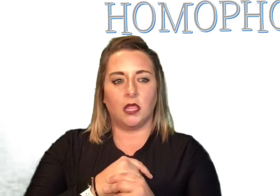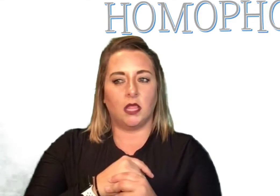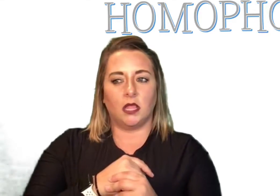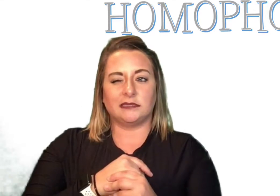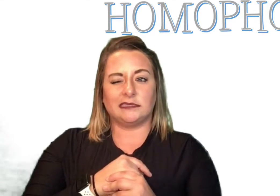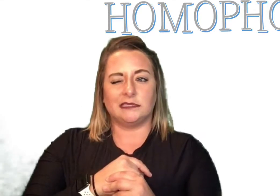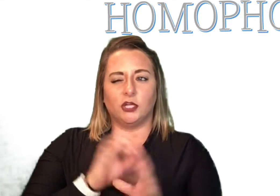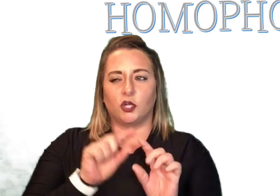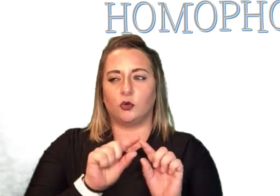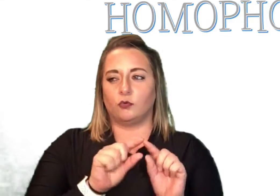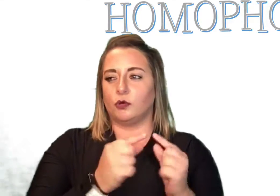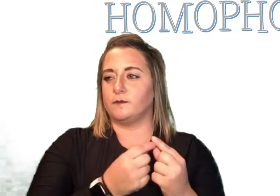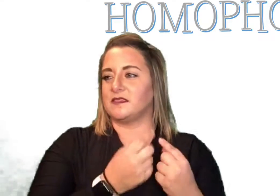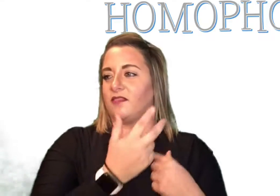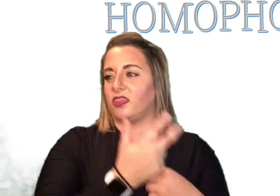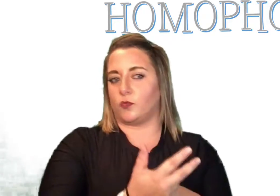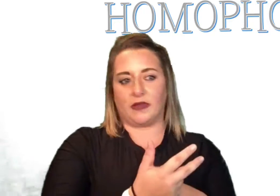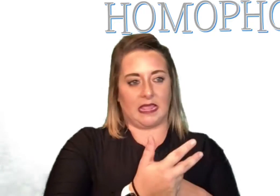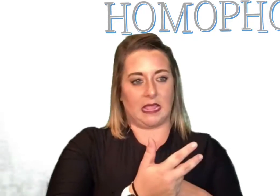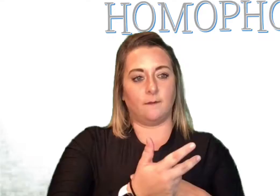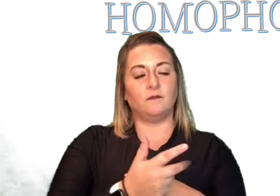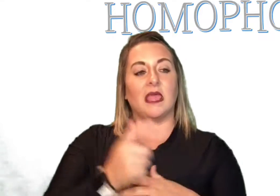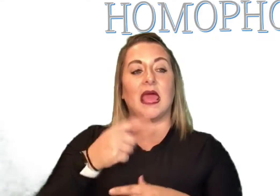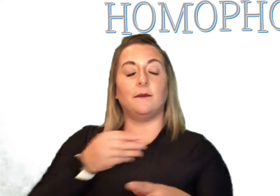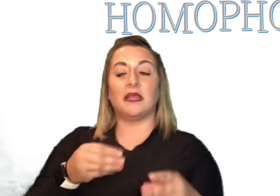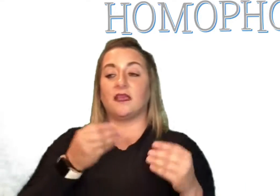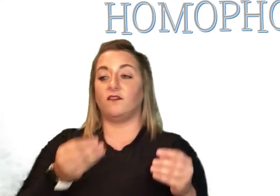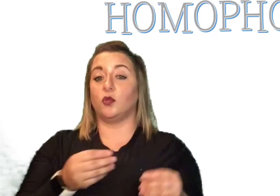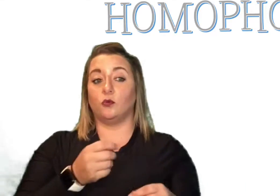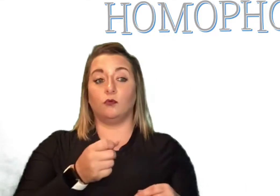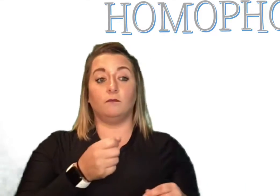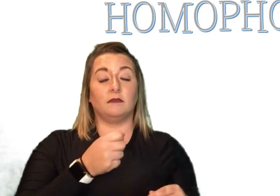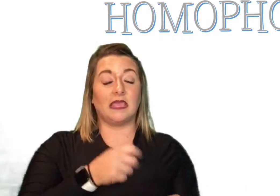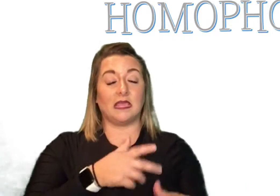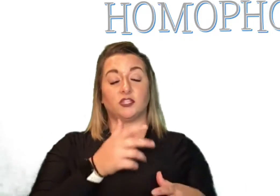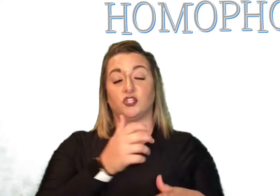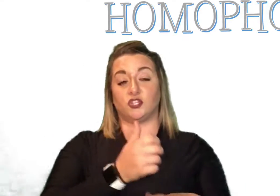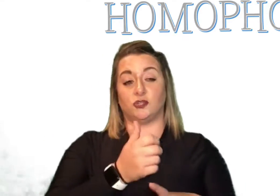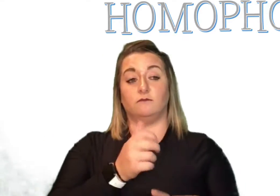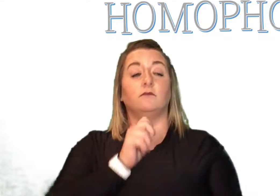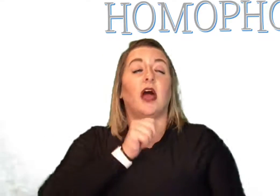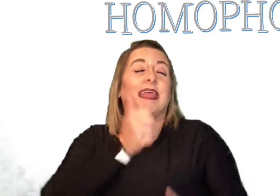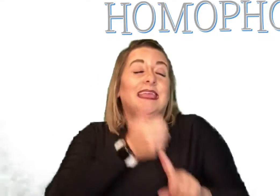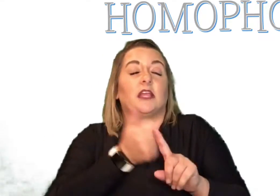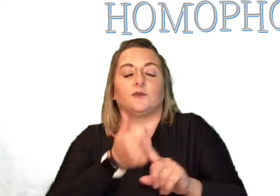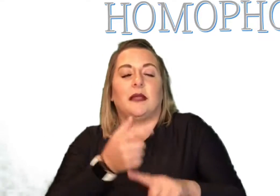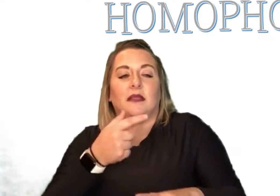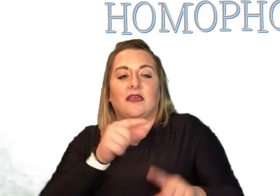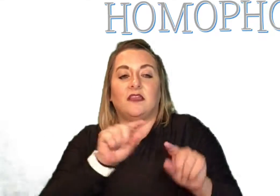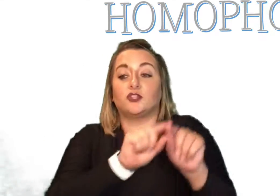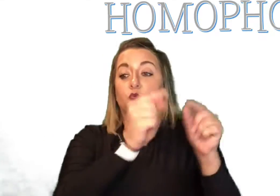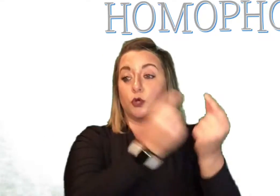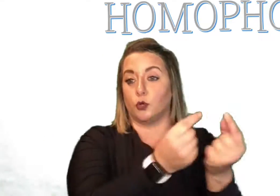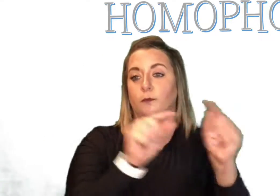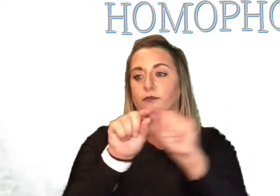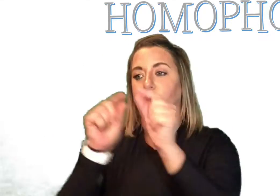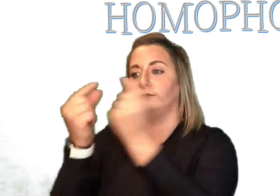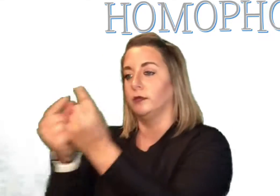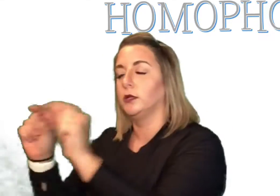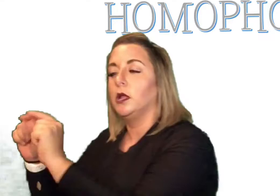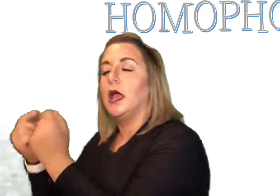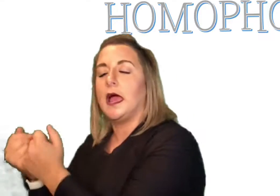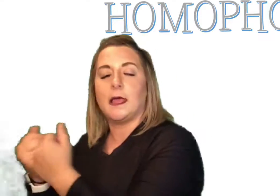in groups of 3. And I'm going to give you each, not each, but I'm going to give each